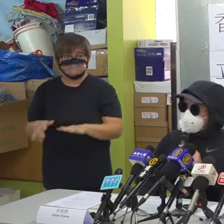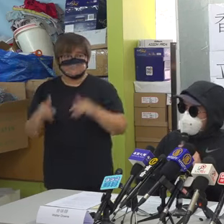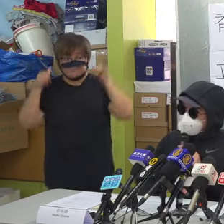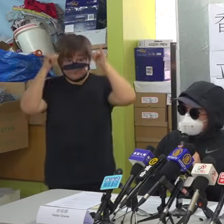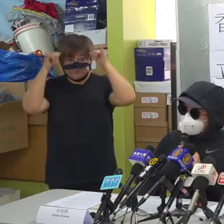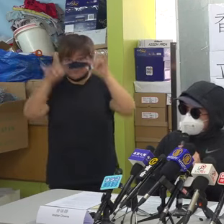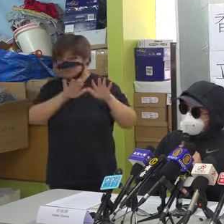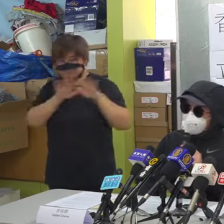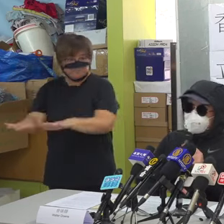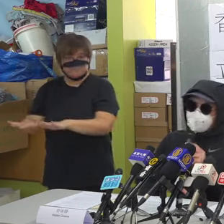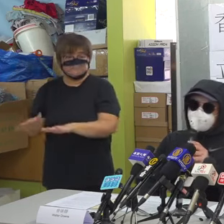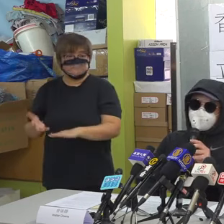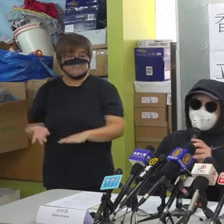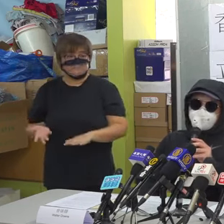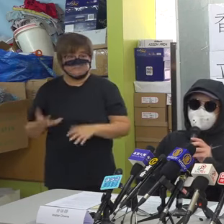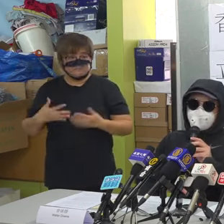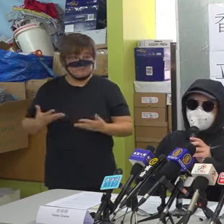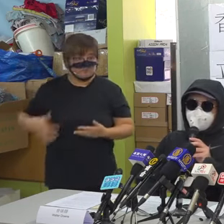chanting slogans of